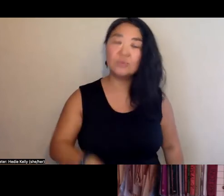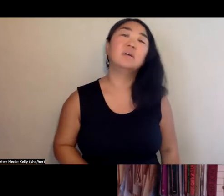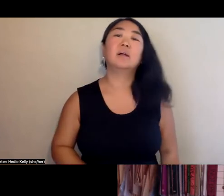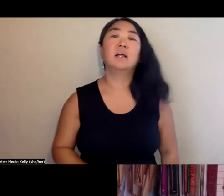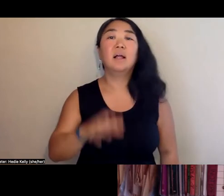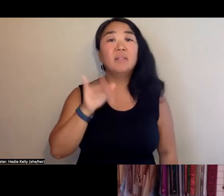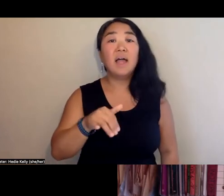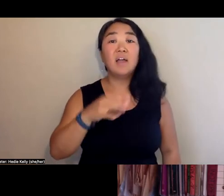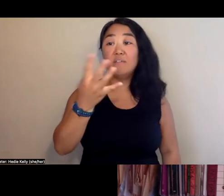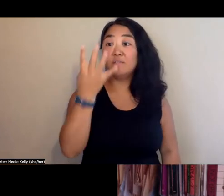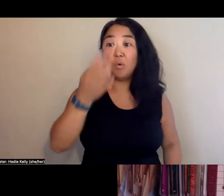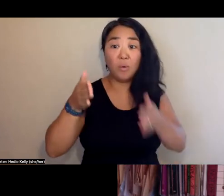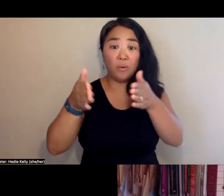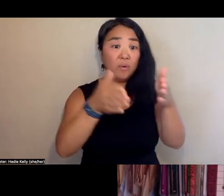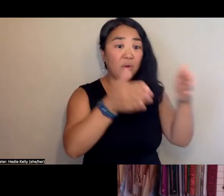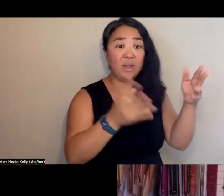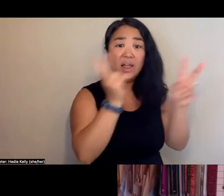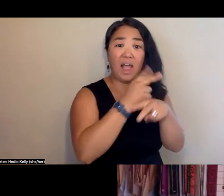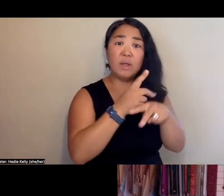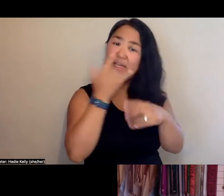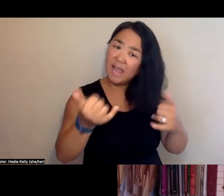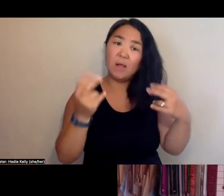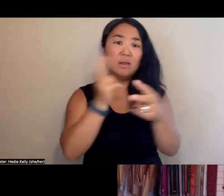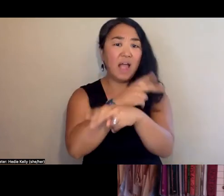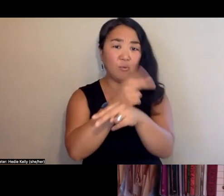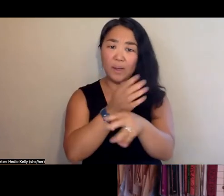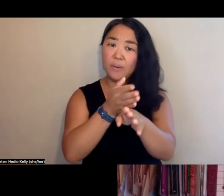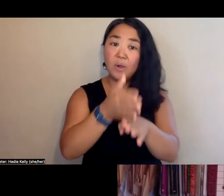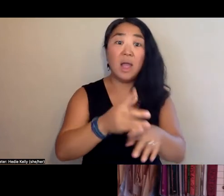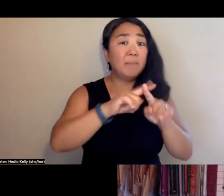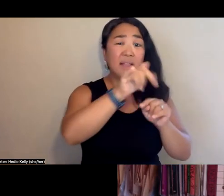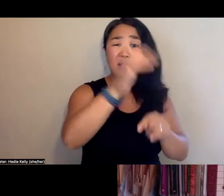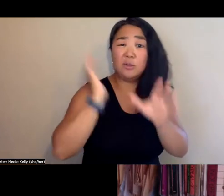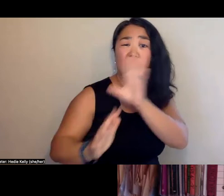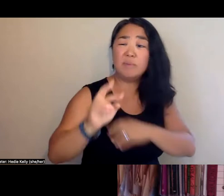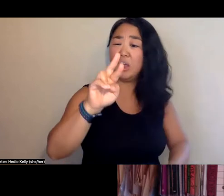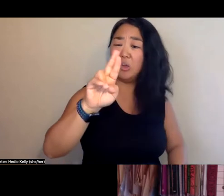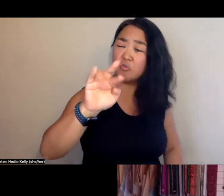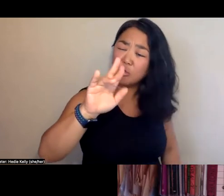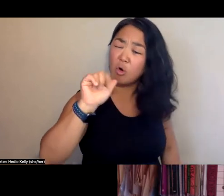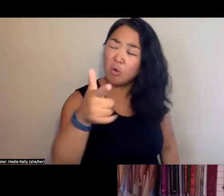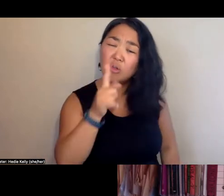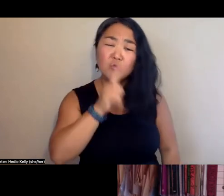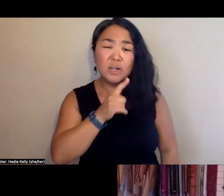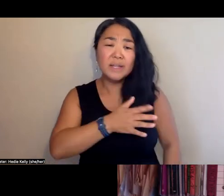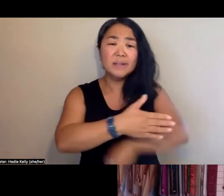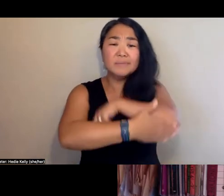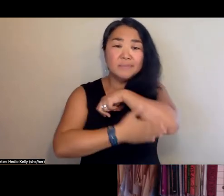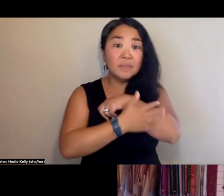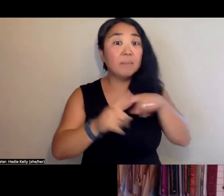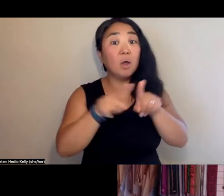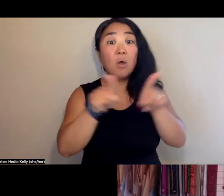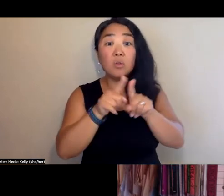and it was a four-lane highway. It's now a major highway. So it was a rural area when I was growing up. And I also went to